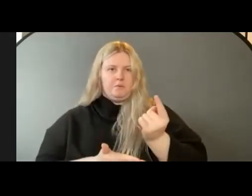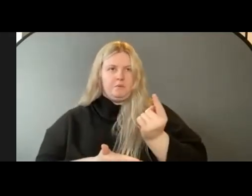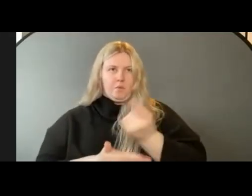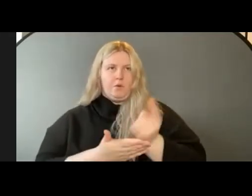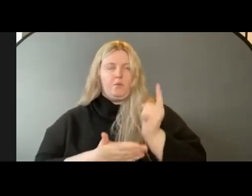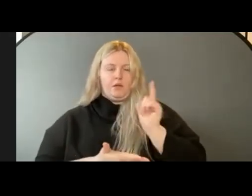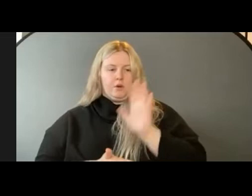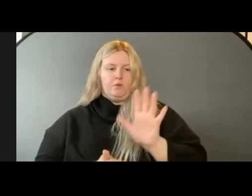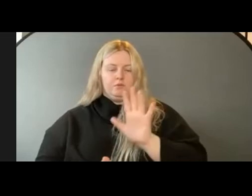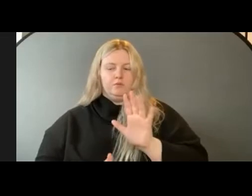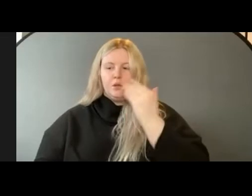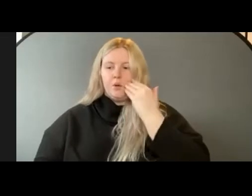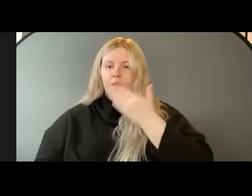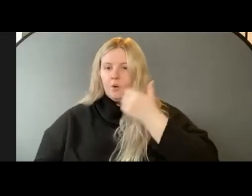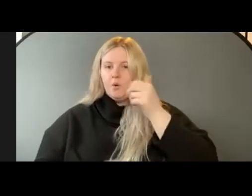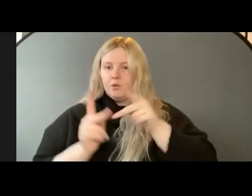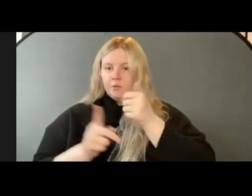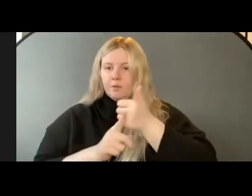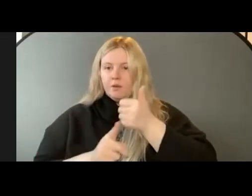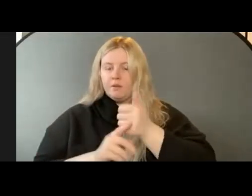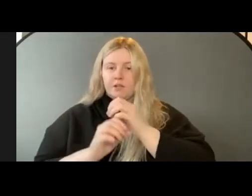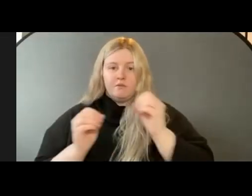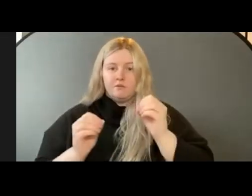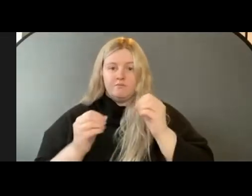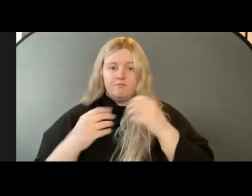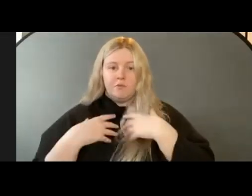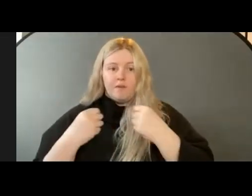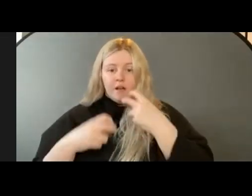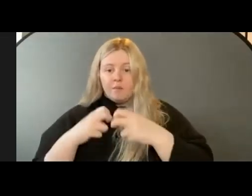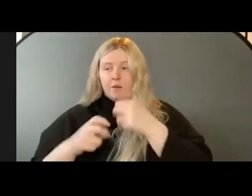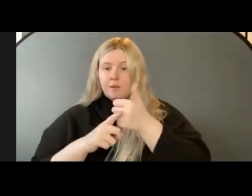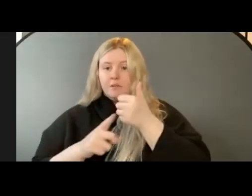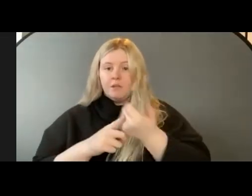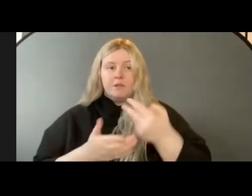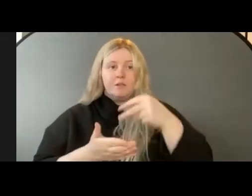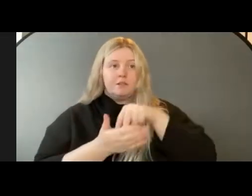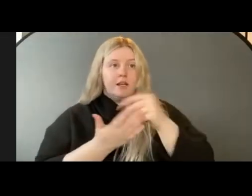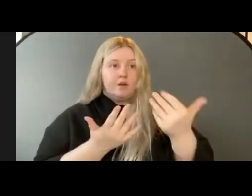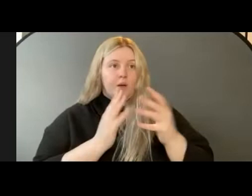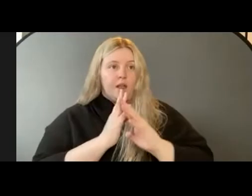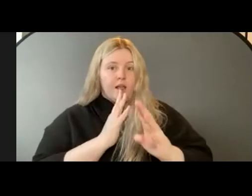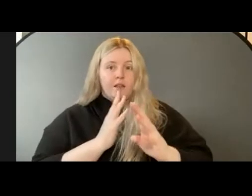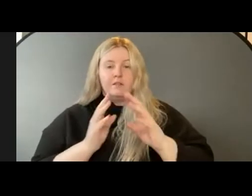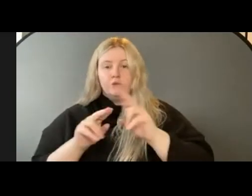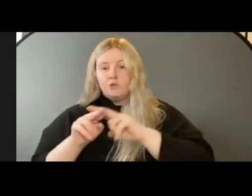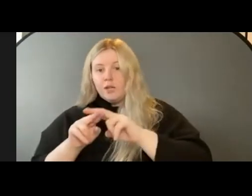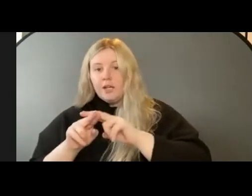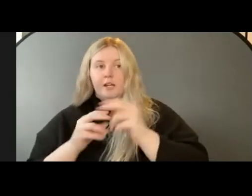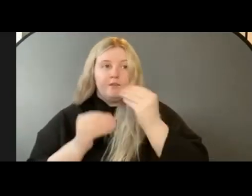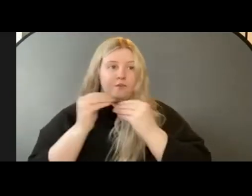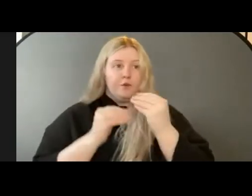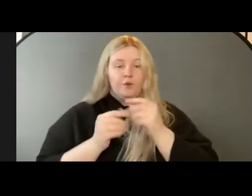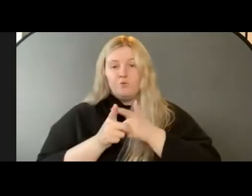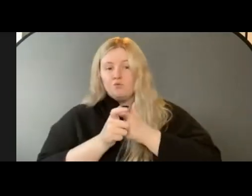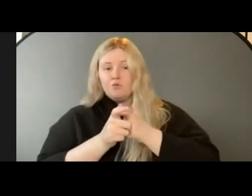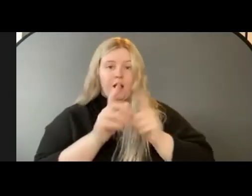older persons who have health issues cannot line up for food, stand outside overnight to get trains to other countries, much less run from bombs. And we